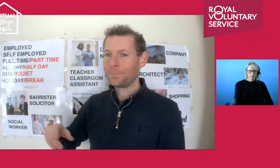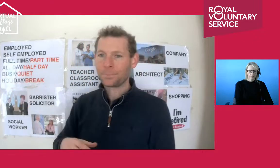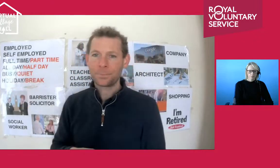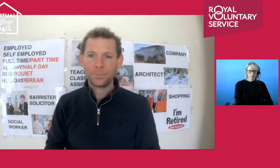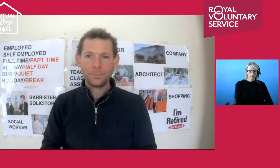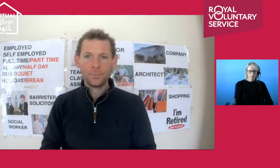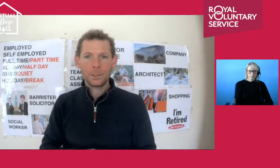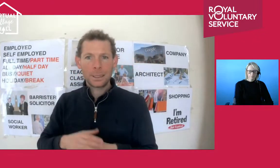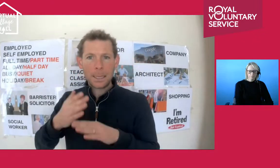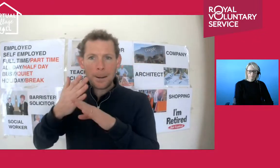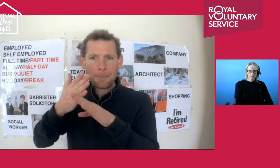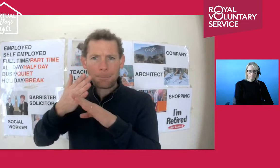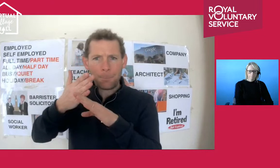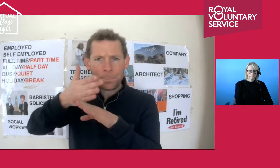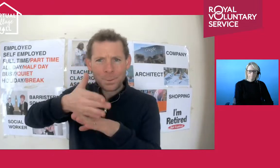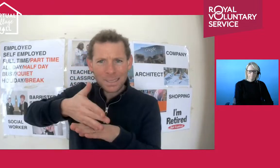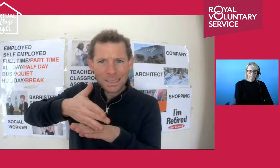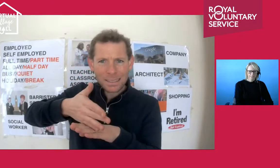Next one,